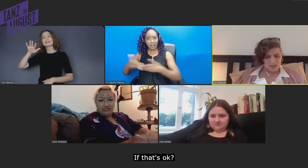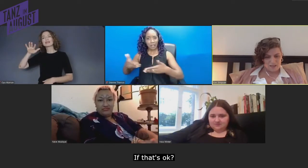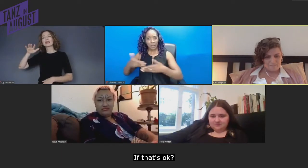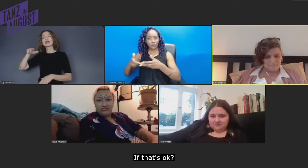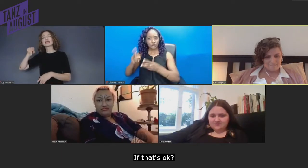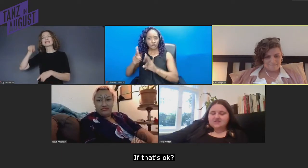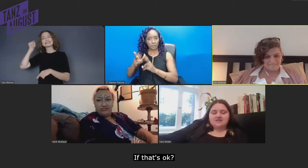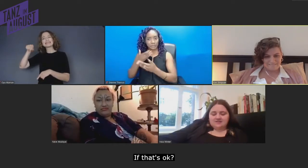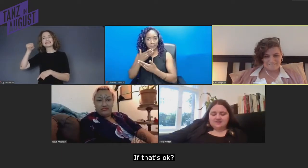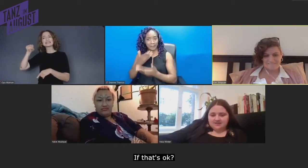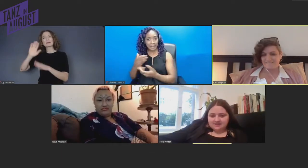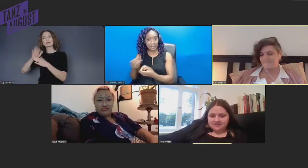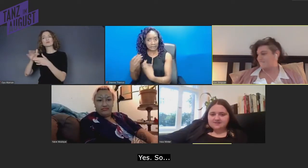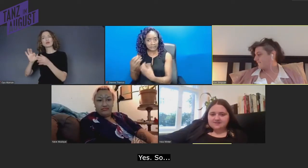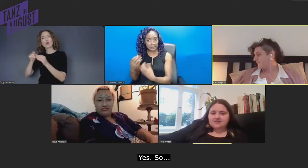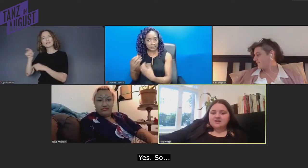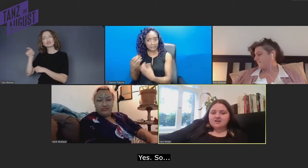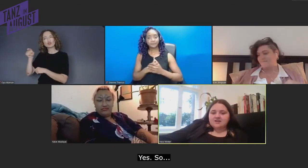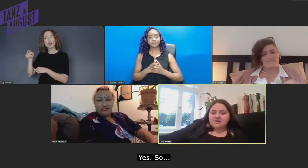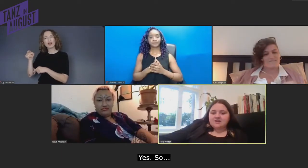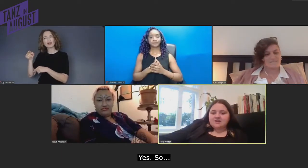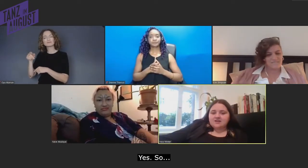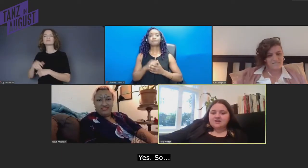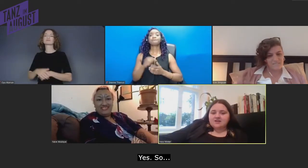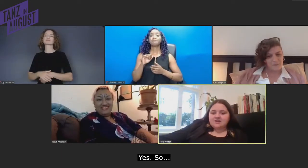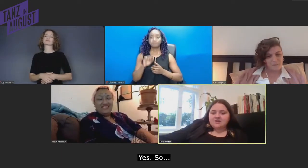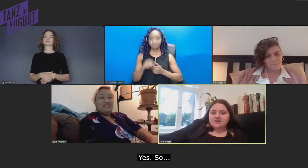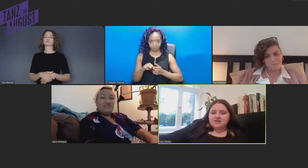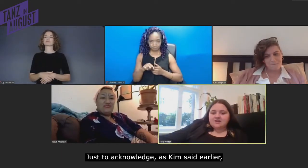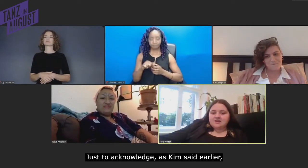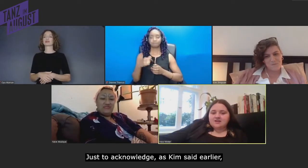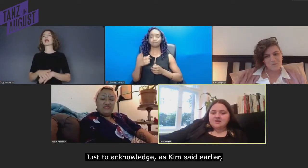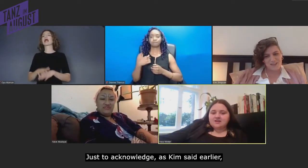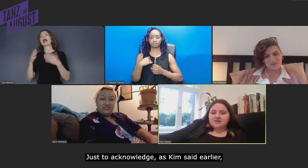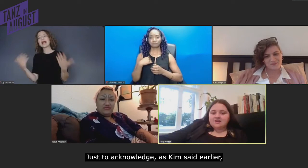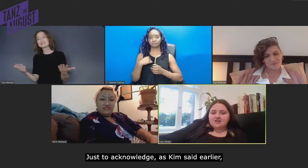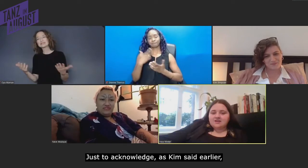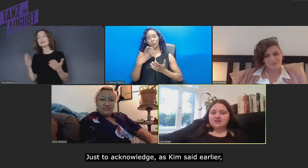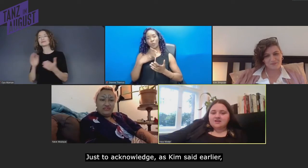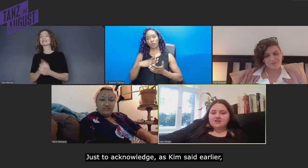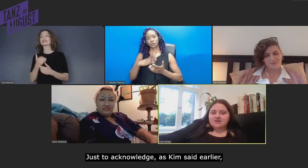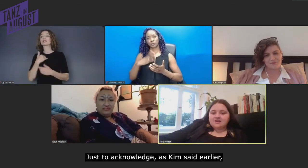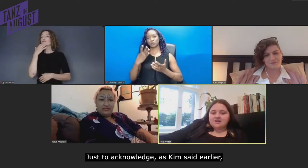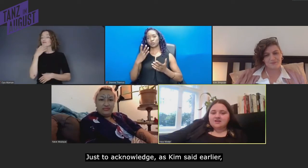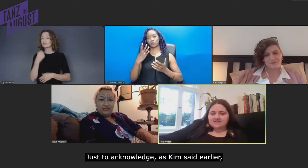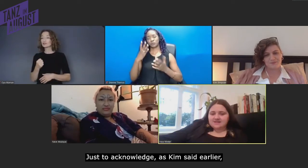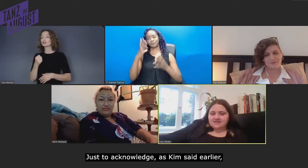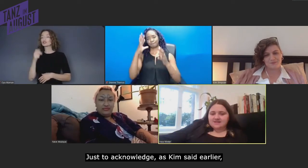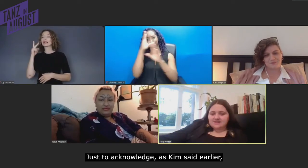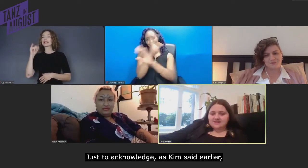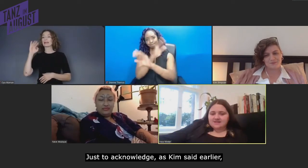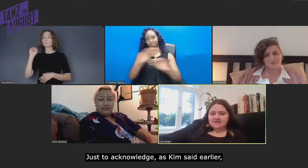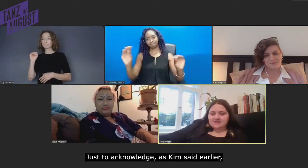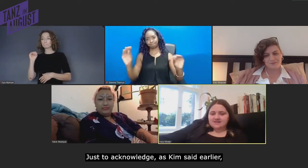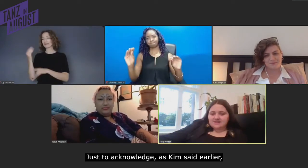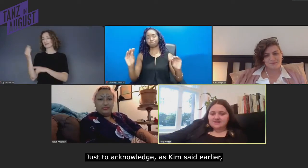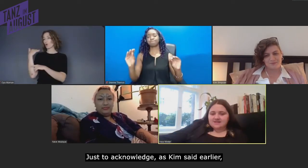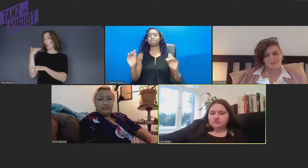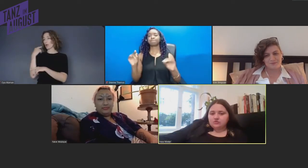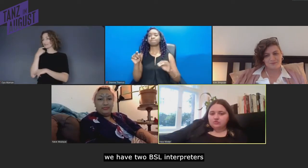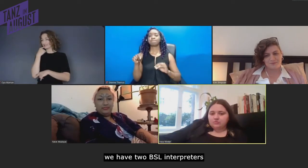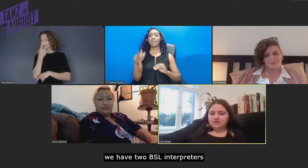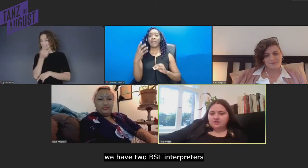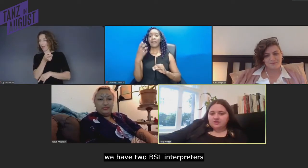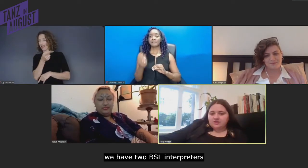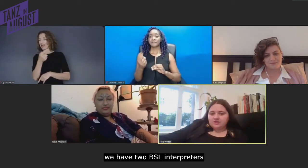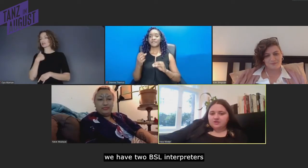okay. Yes. So just to acknowledge, as Kim said earlier, we have